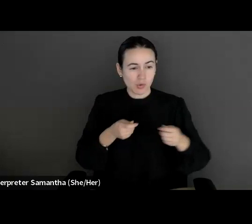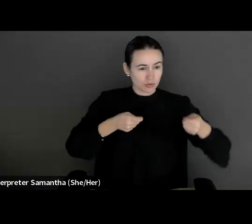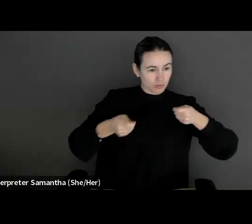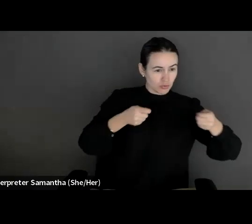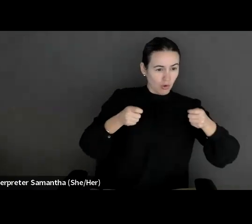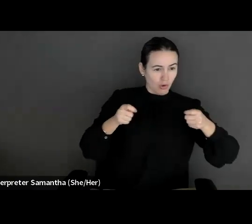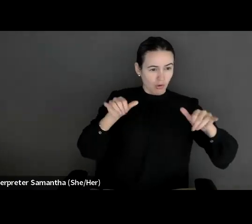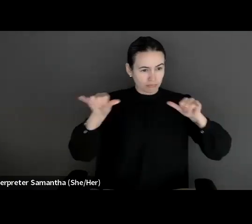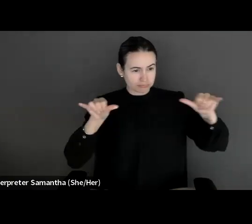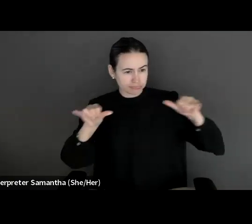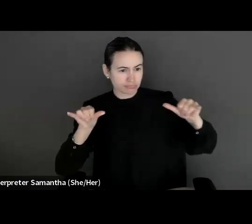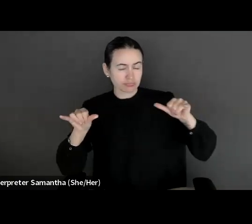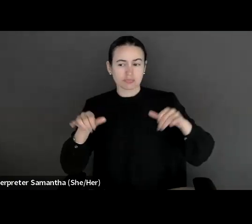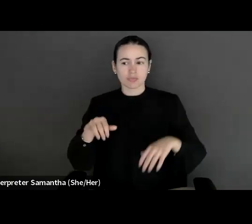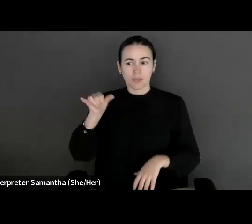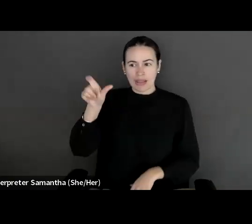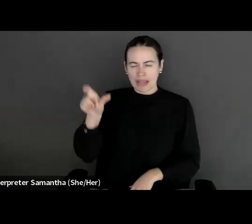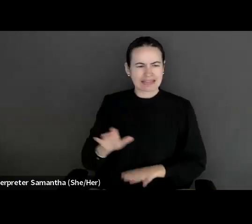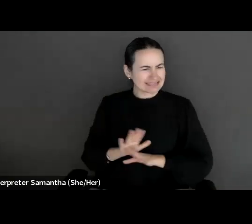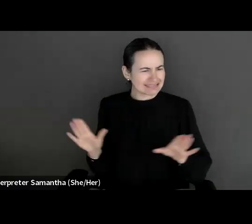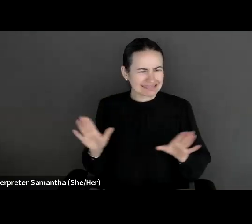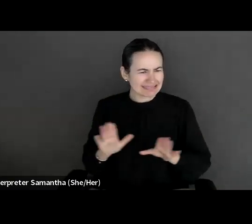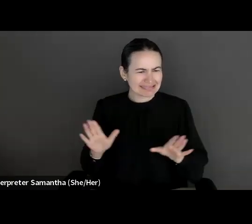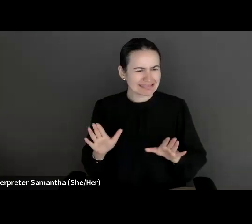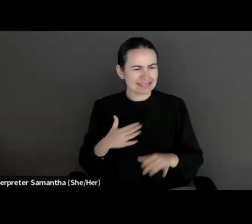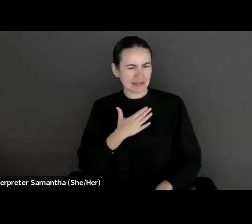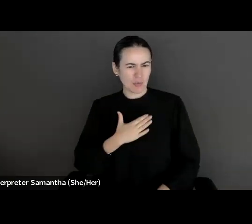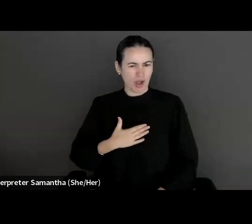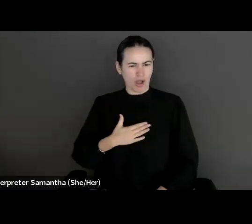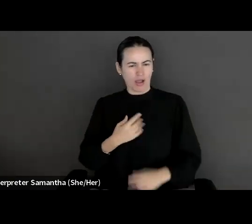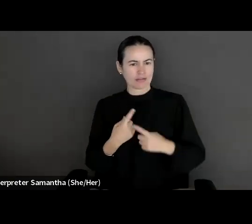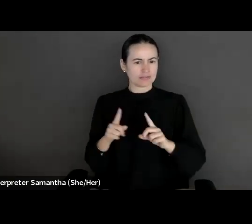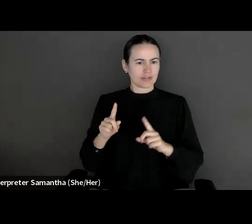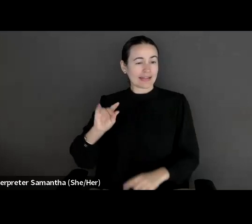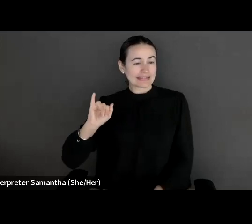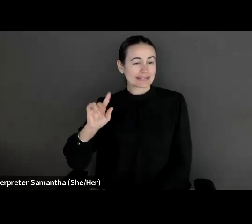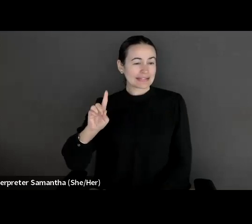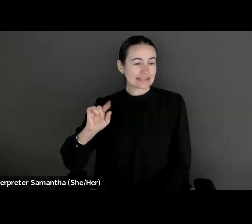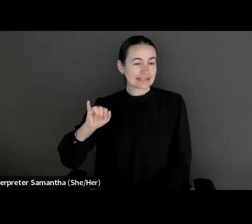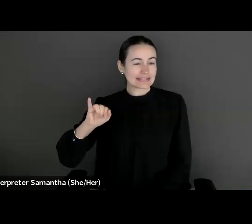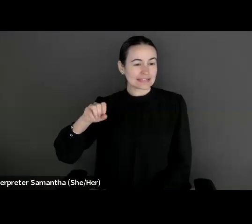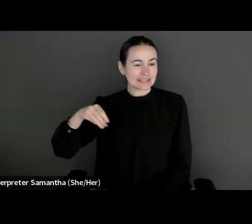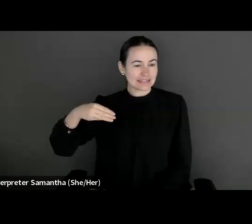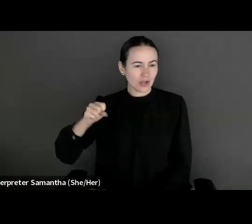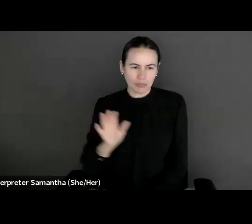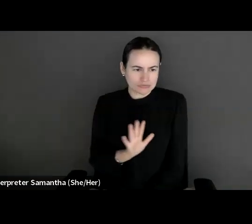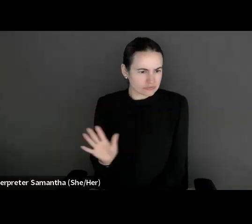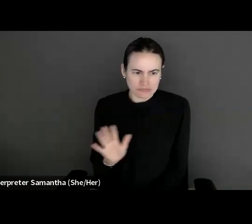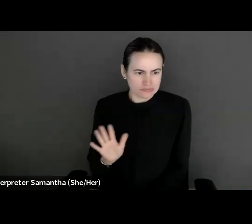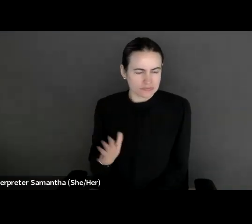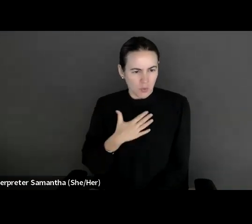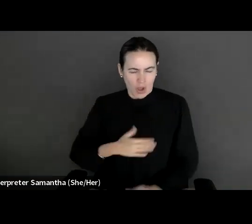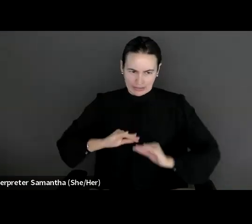not be using idiomatic expressions. This is a big no-no in international airspace.